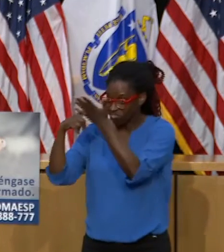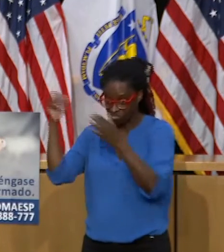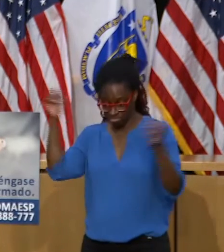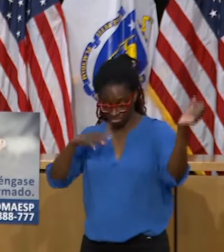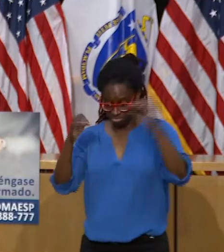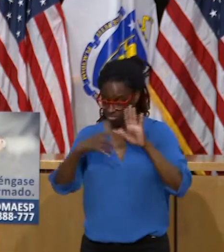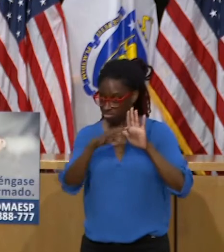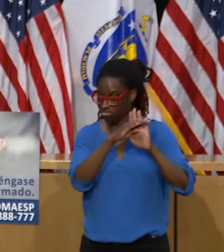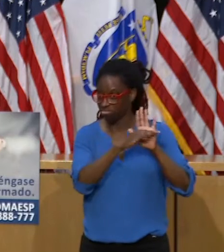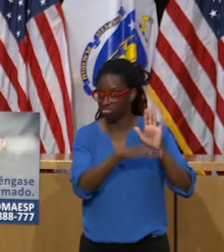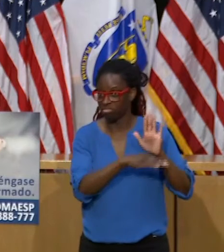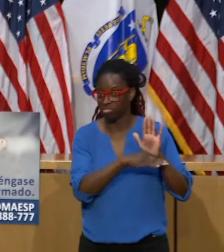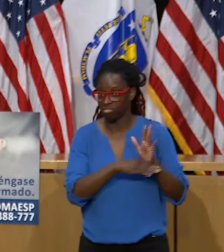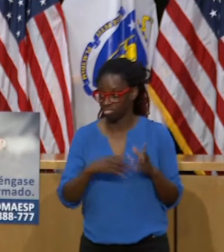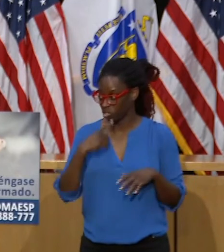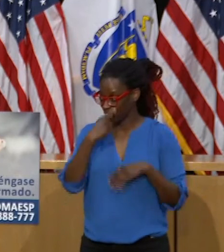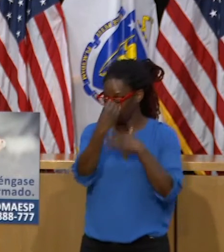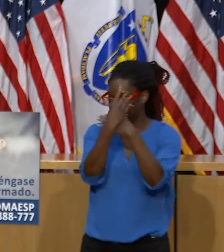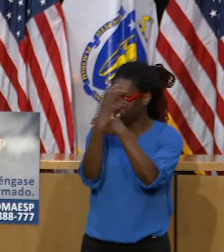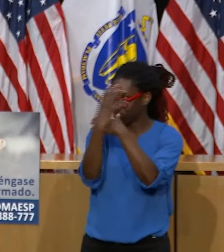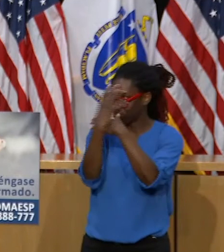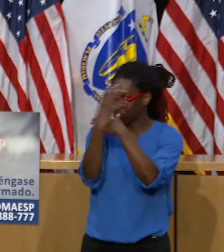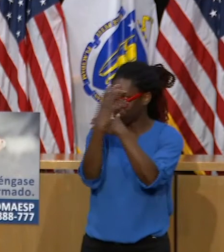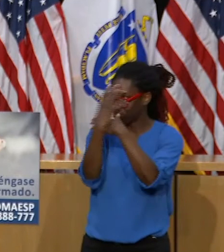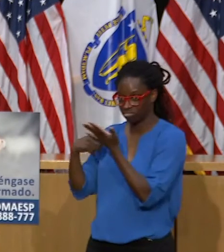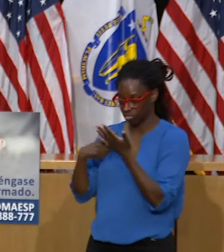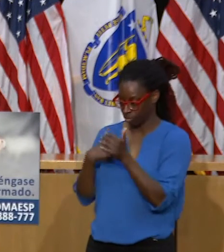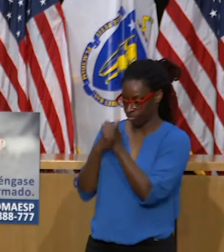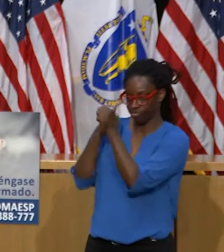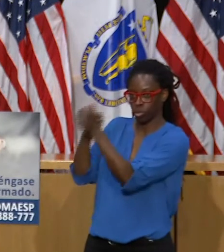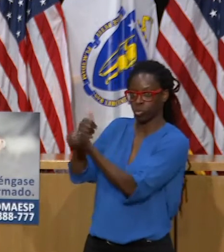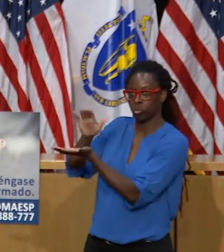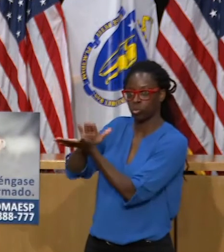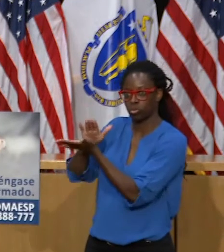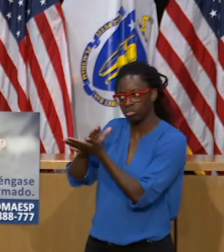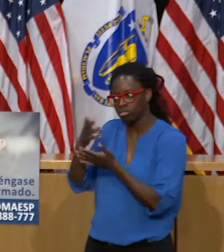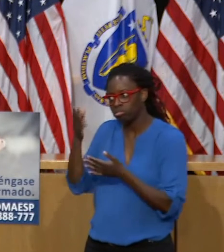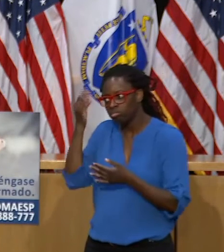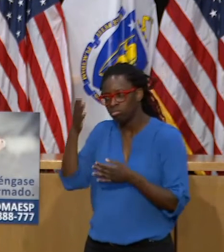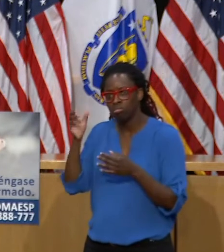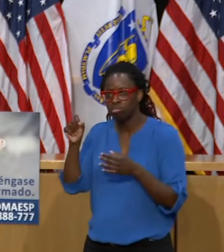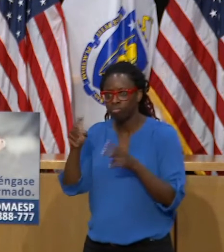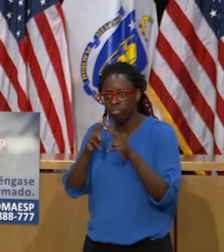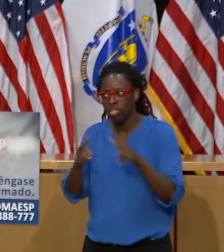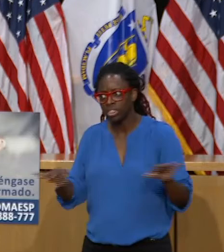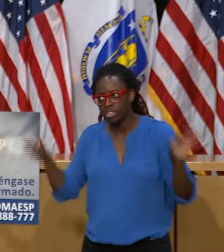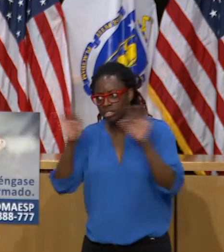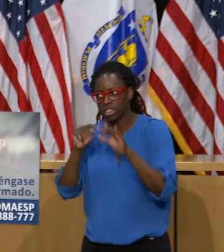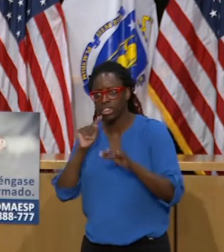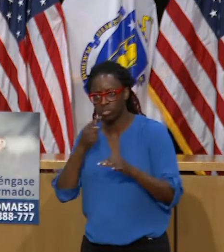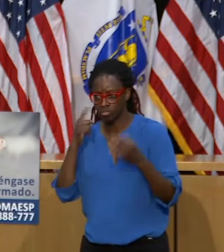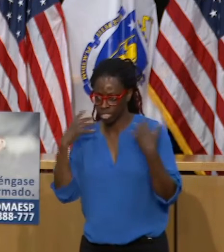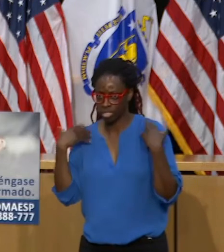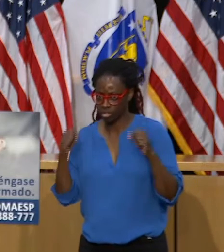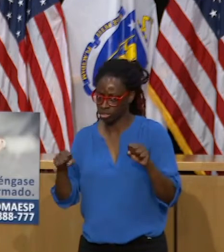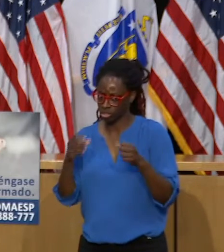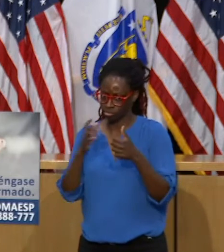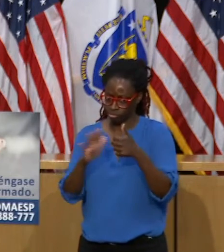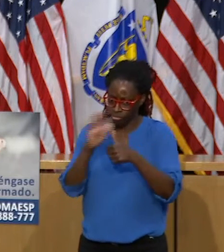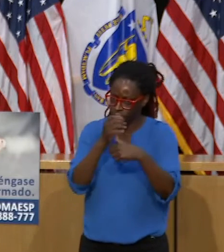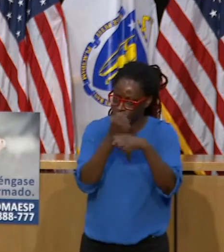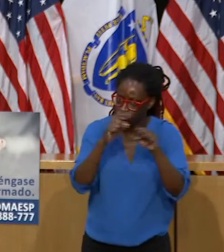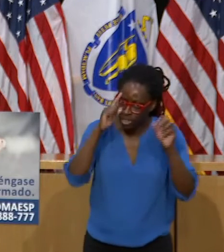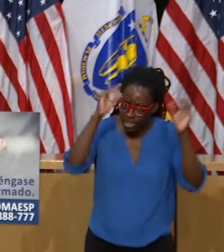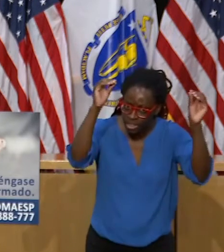guidelines. And we take very seriously the health and safety of our teachers as well, and we'll continue to do so. And we're going to